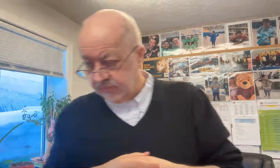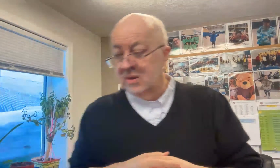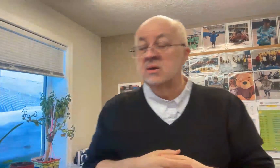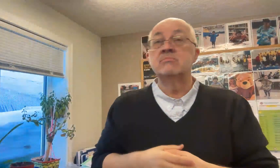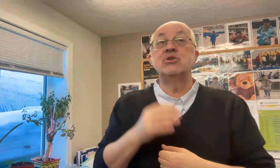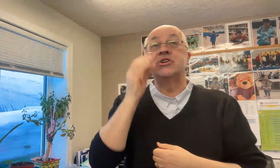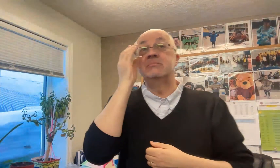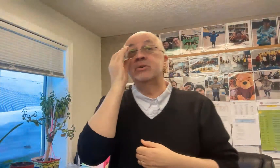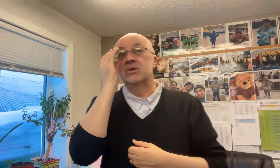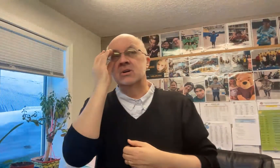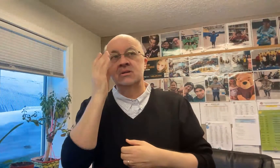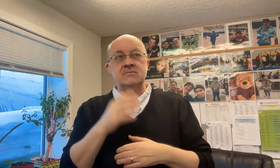Push and pull.